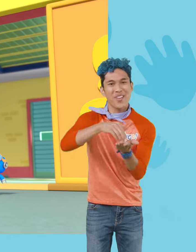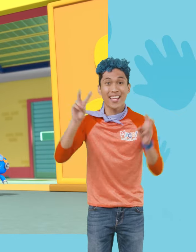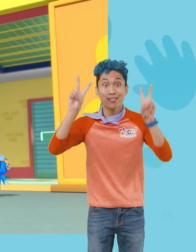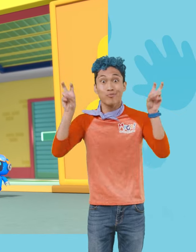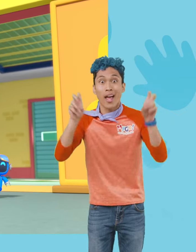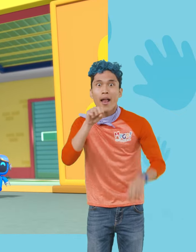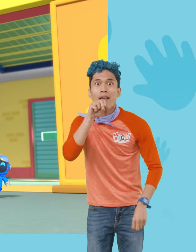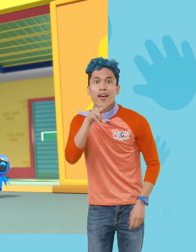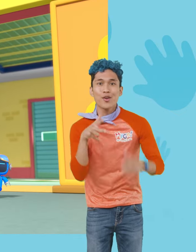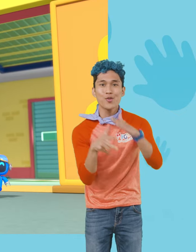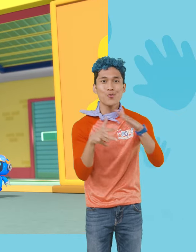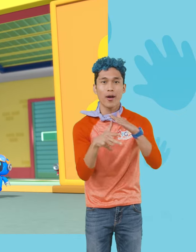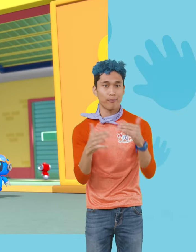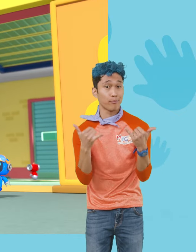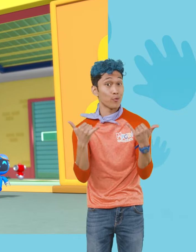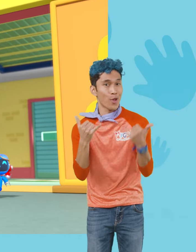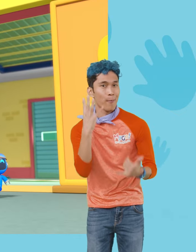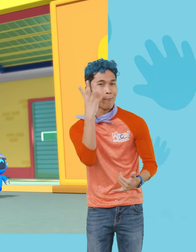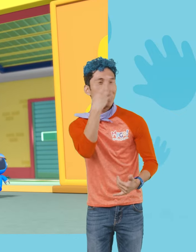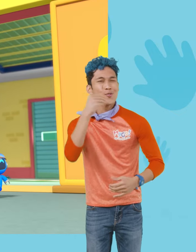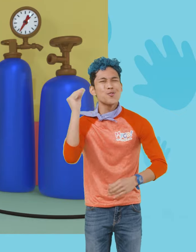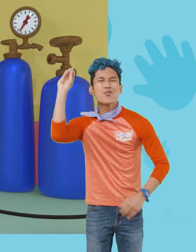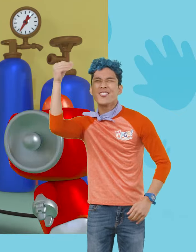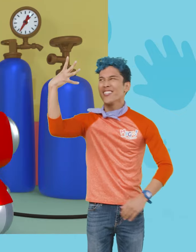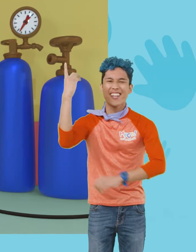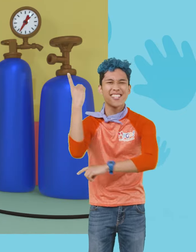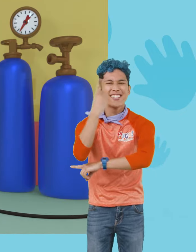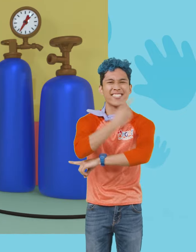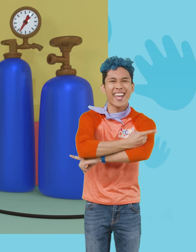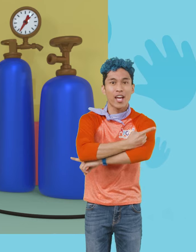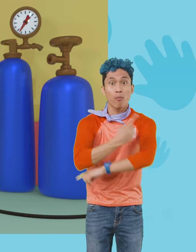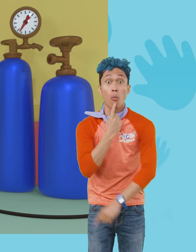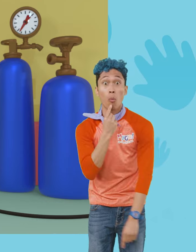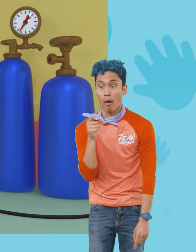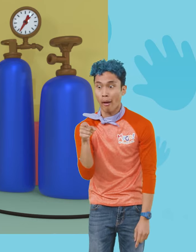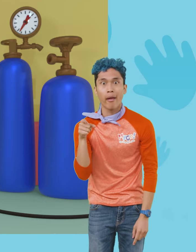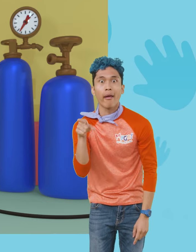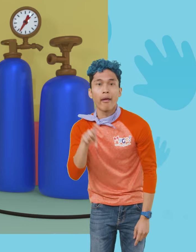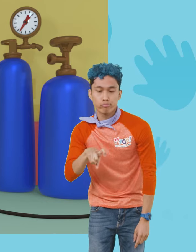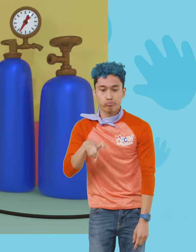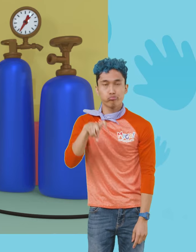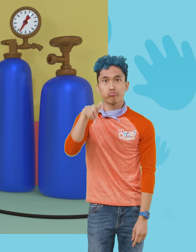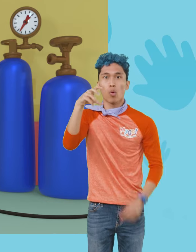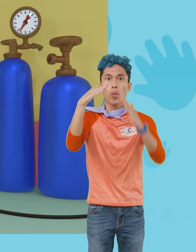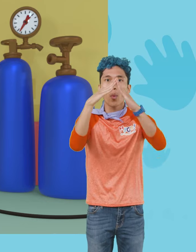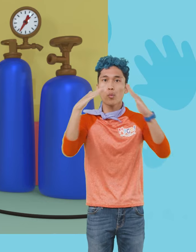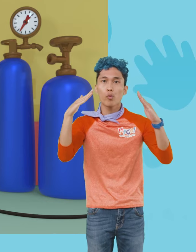Welcome back to Gecko's Garage. It's a lovely sunny day. So Red's heading up to the roof.